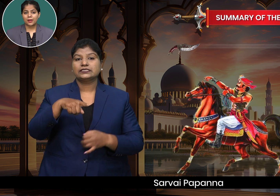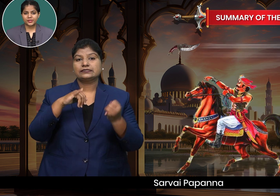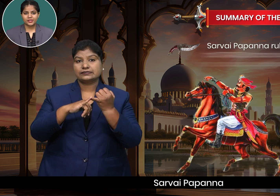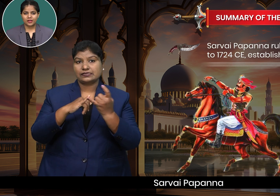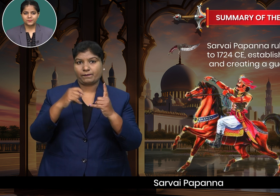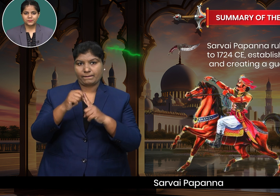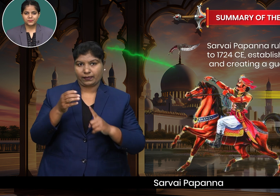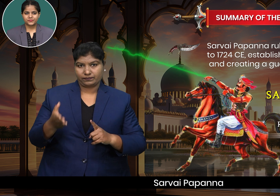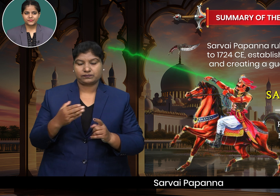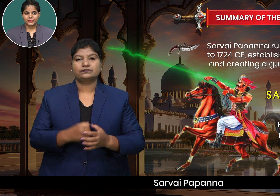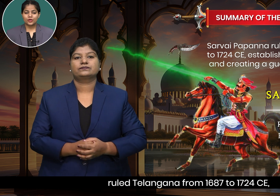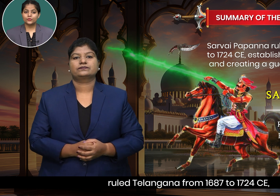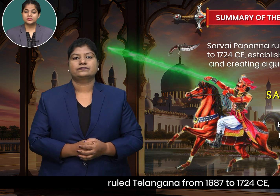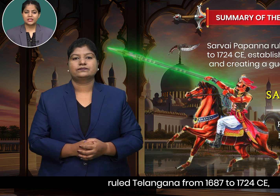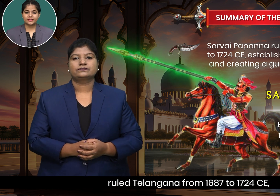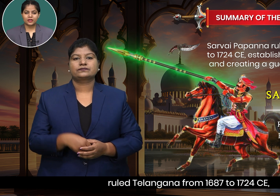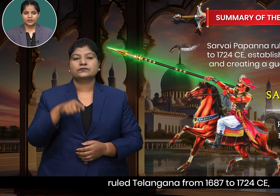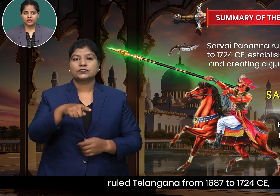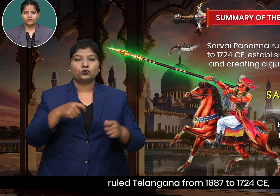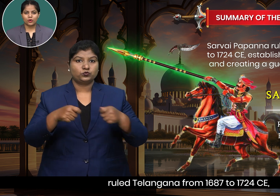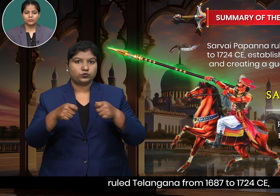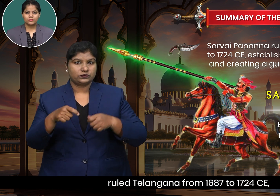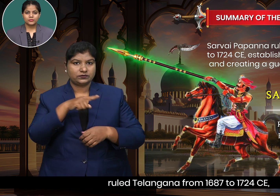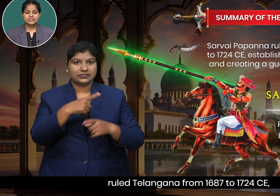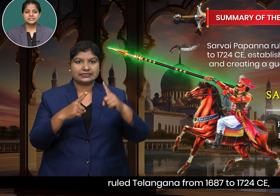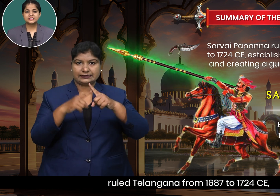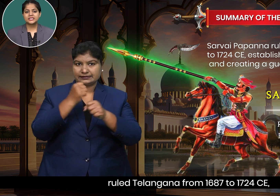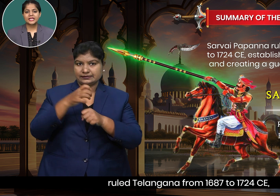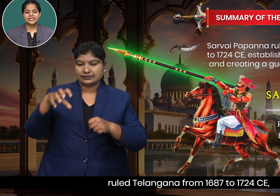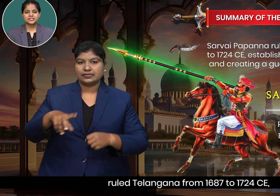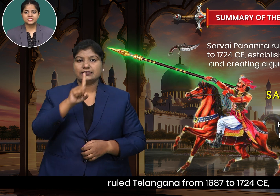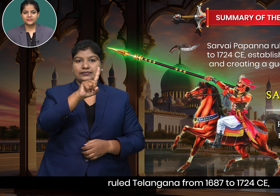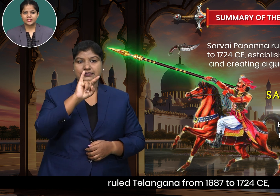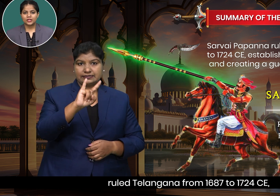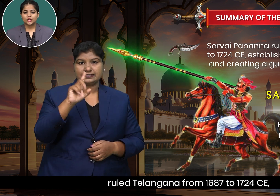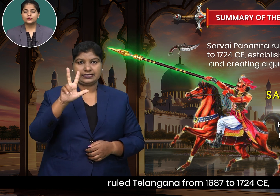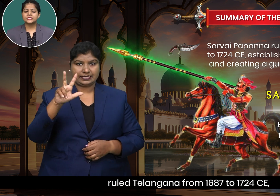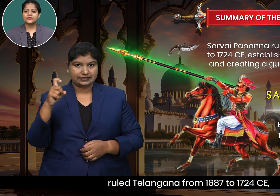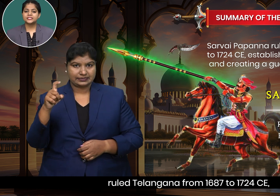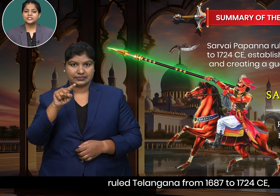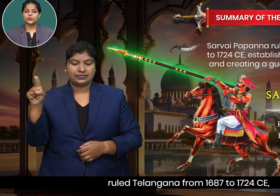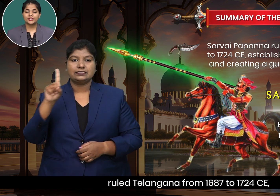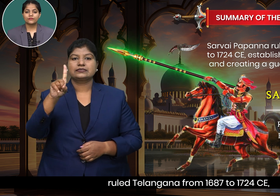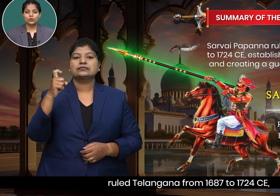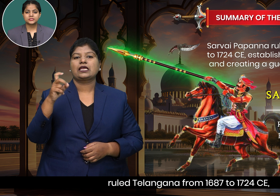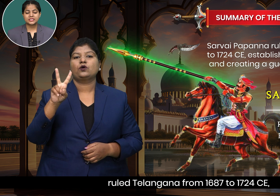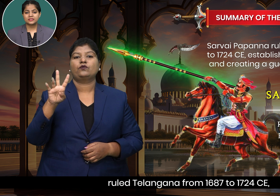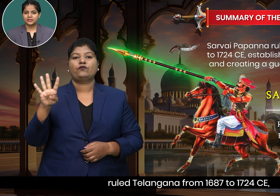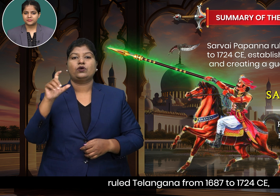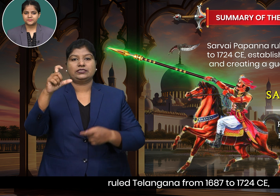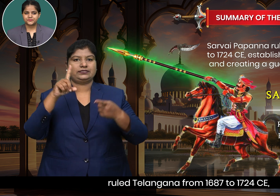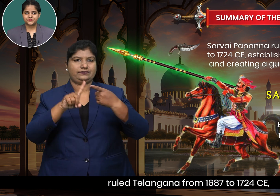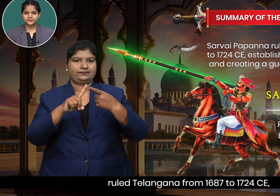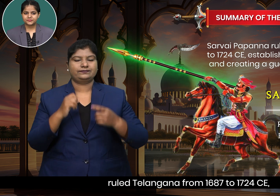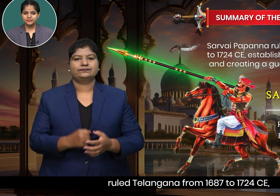Sarvai Papanna ruled Telangana from 1687 to 1724